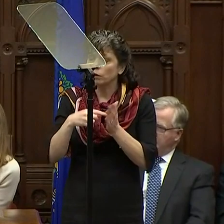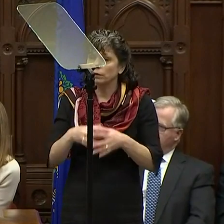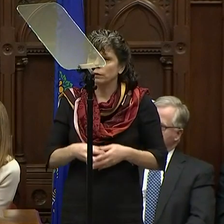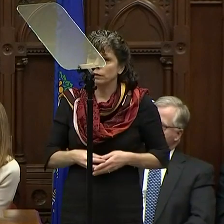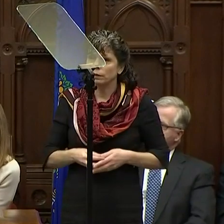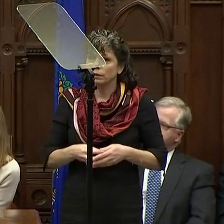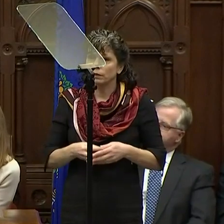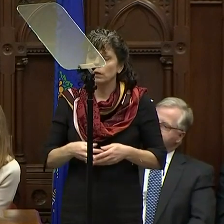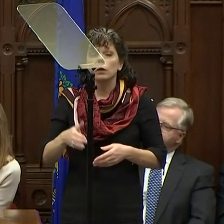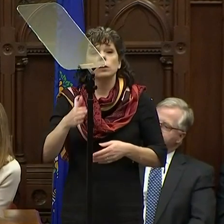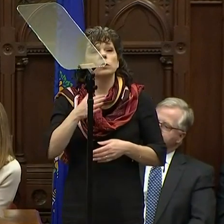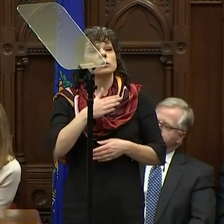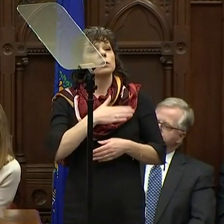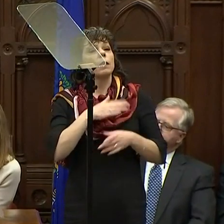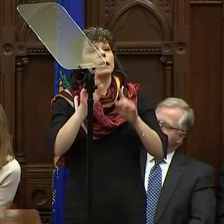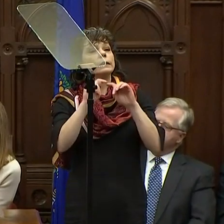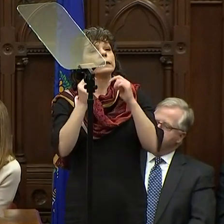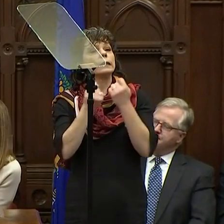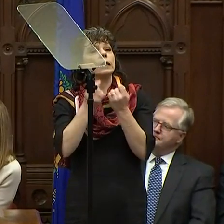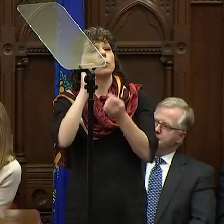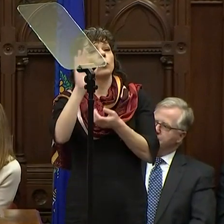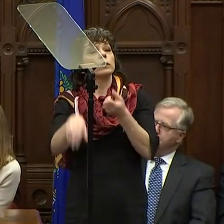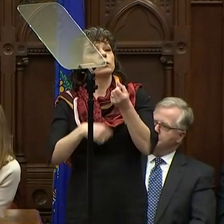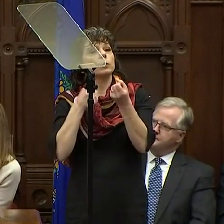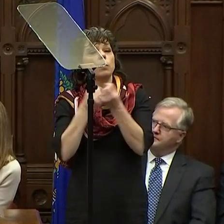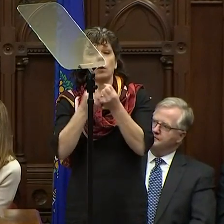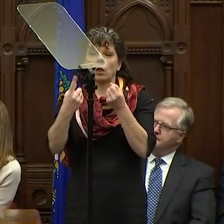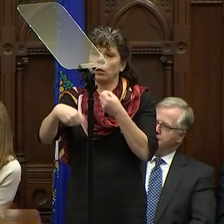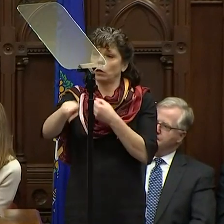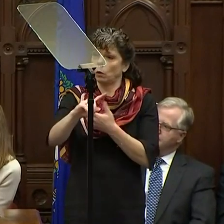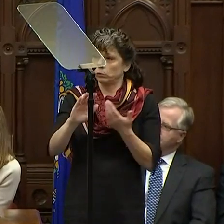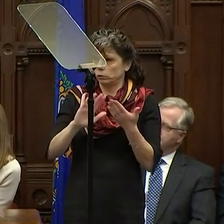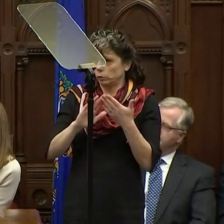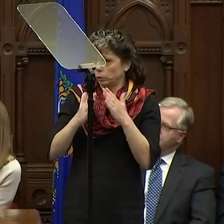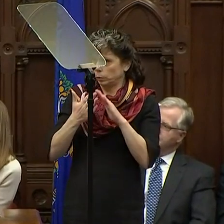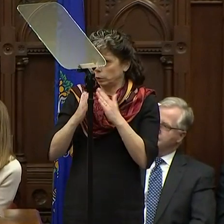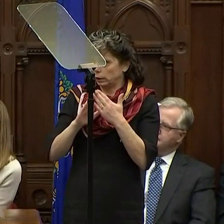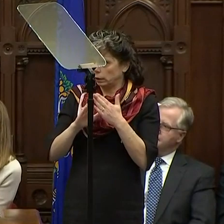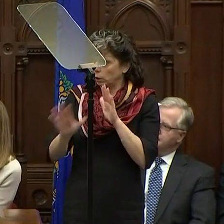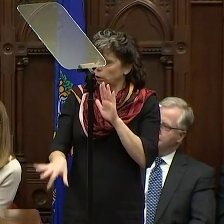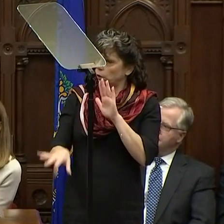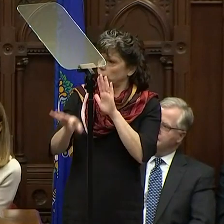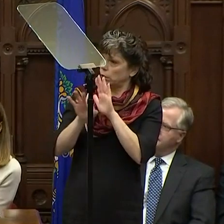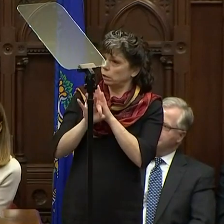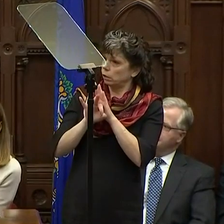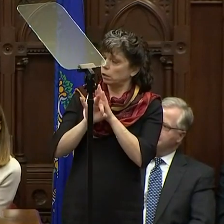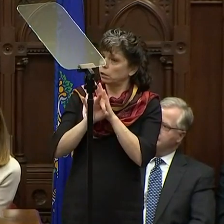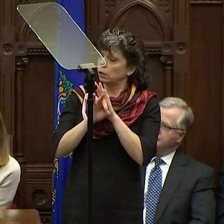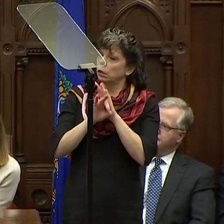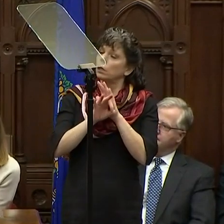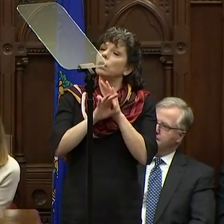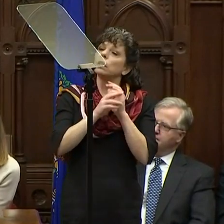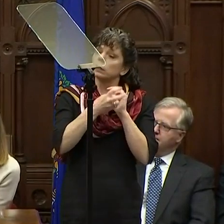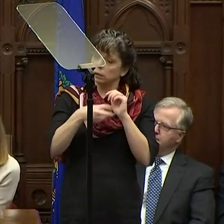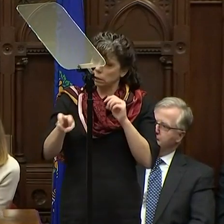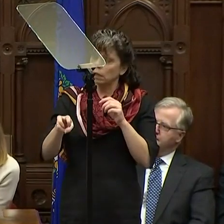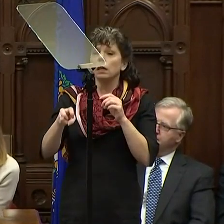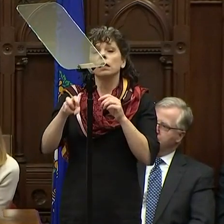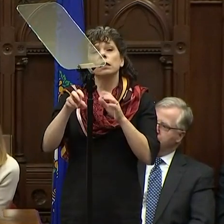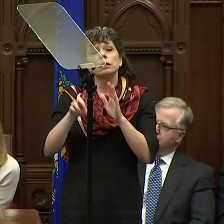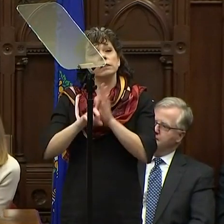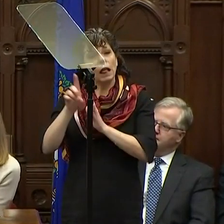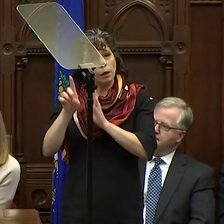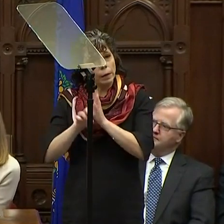So my administration is going to support those communities that choose to welcome transit-oriented development that provides